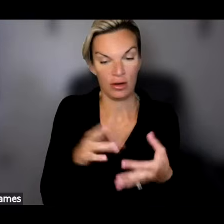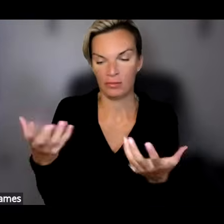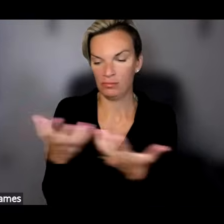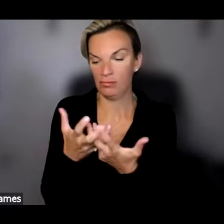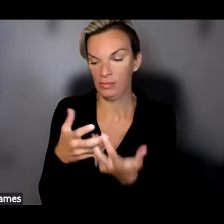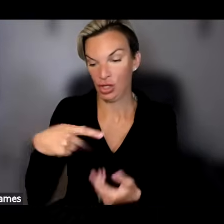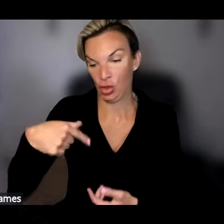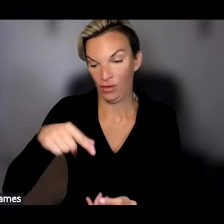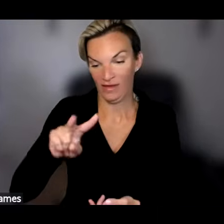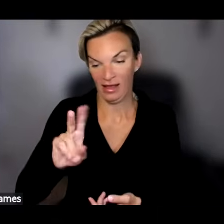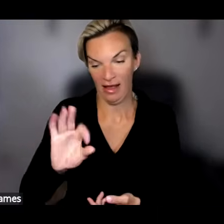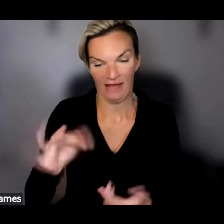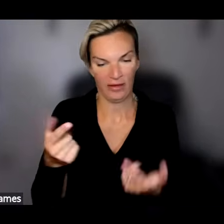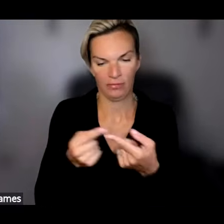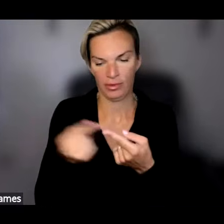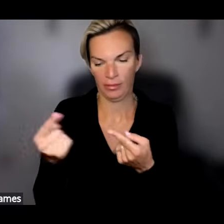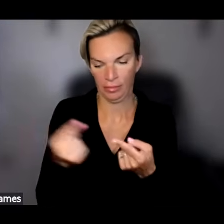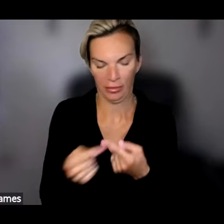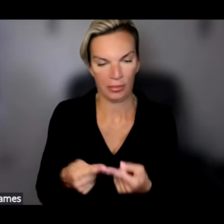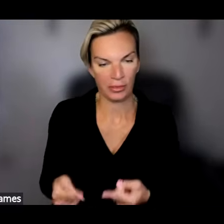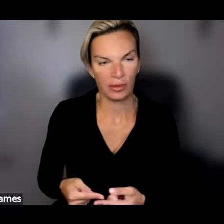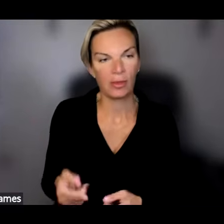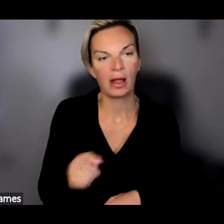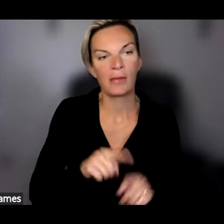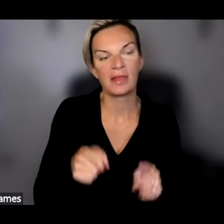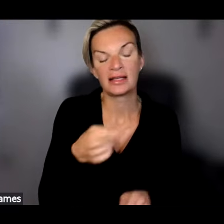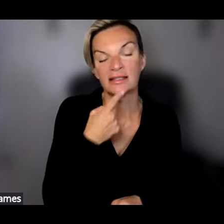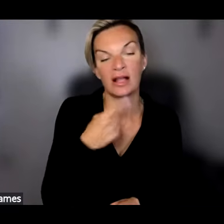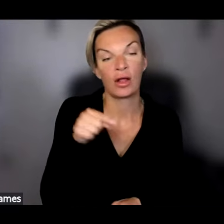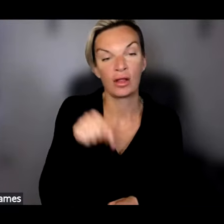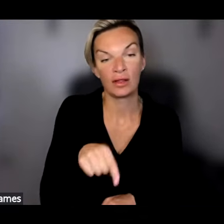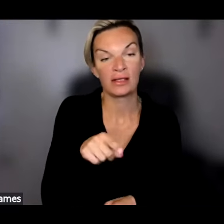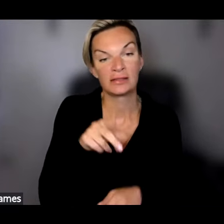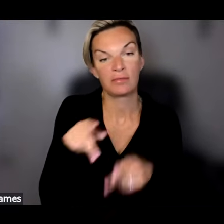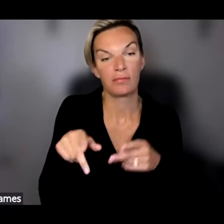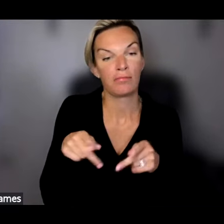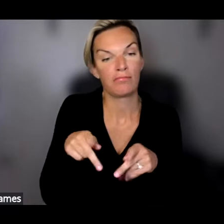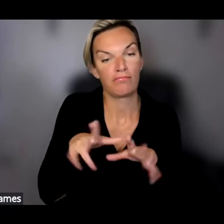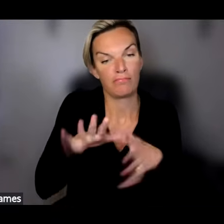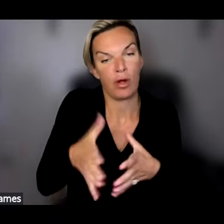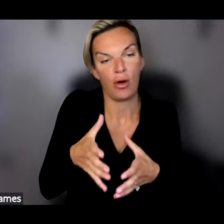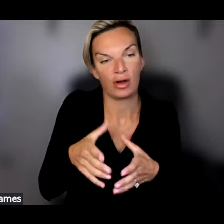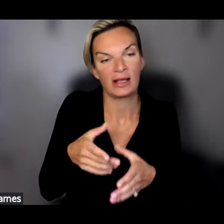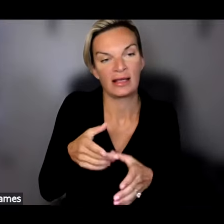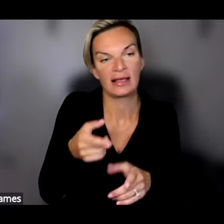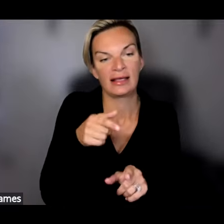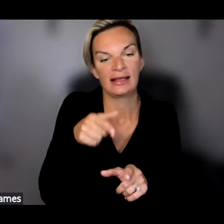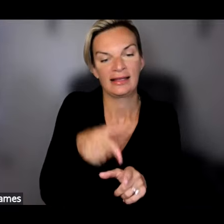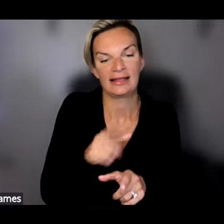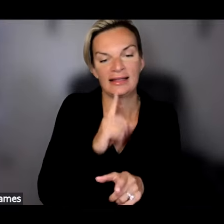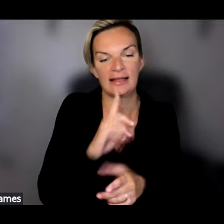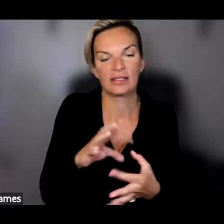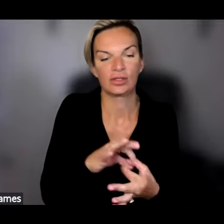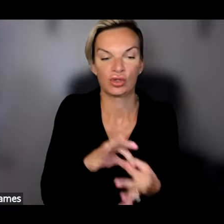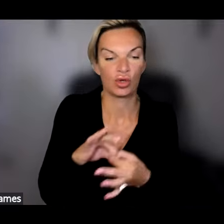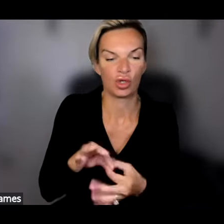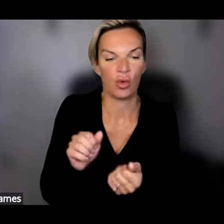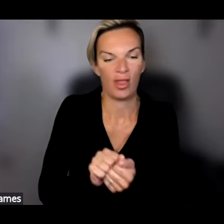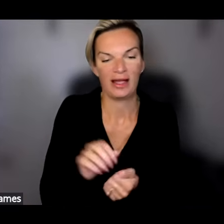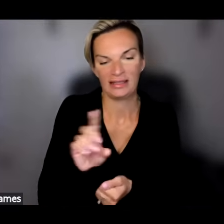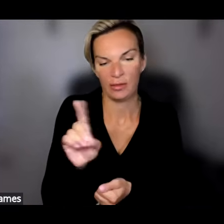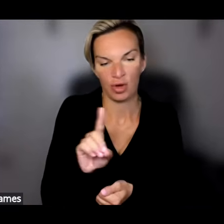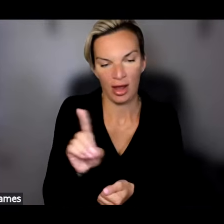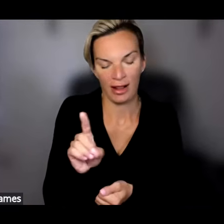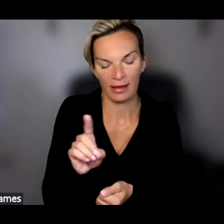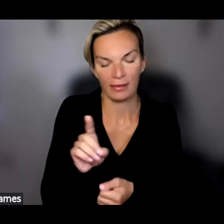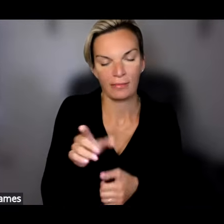the candidate has no party affiliation and that this circulator is associated with the Democratic Party, that the circulator shouldn't